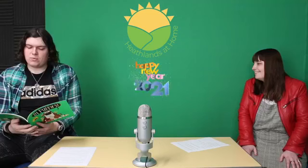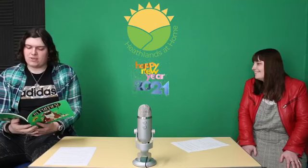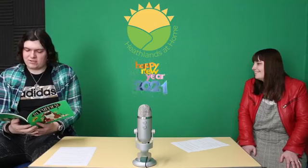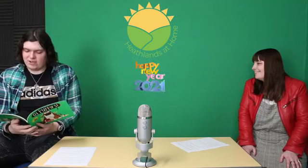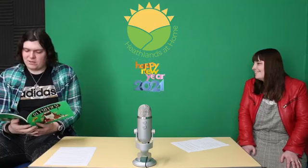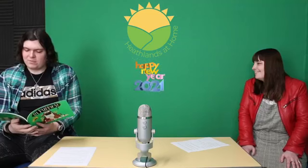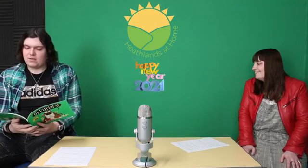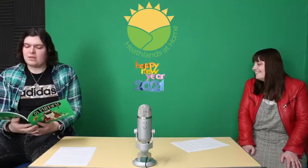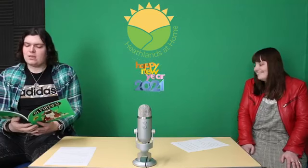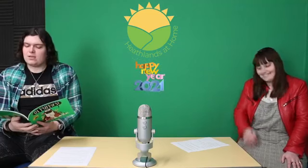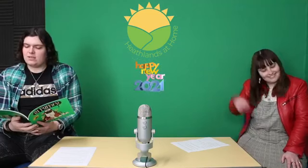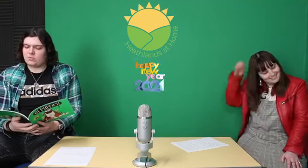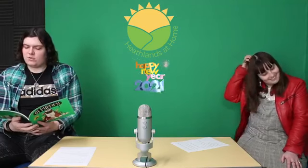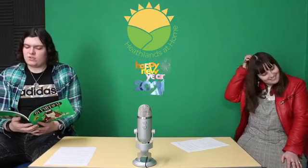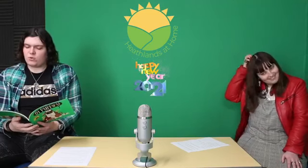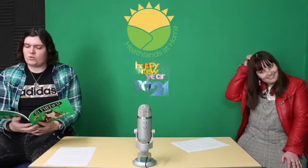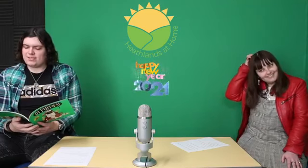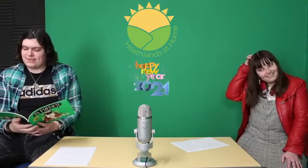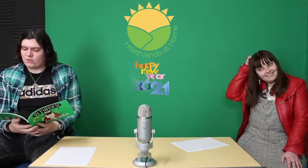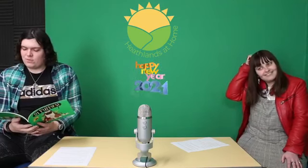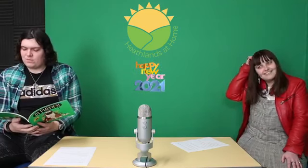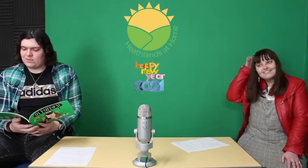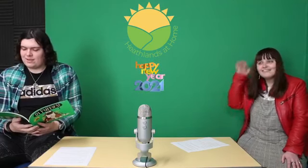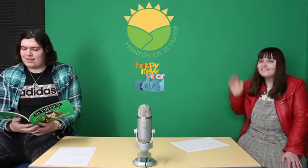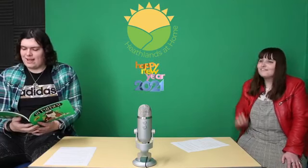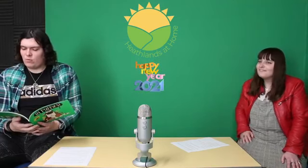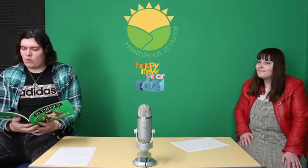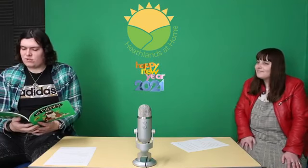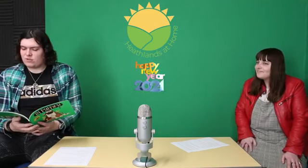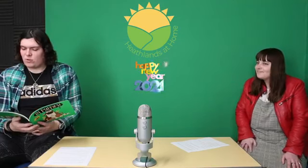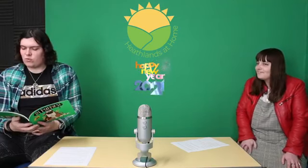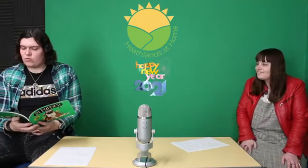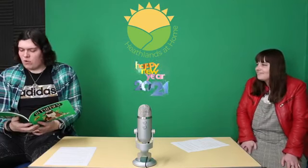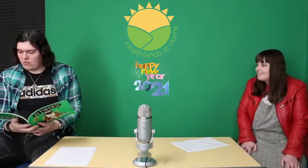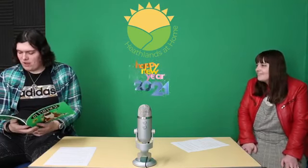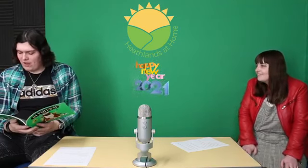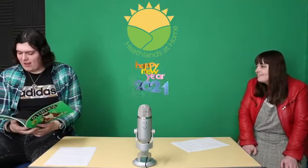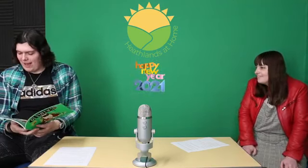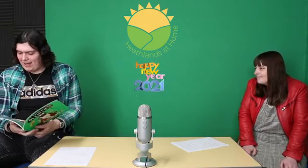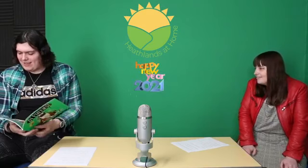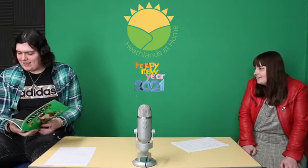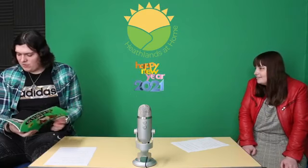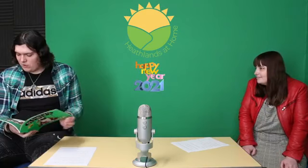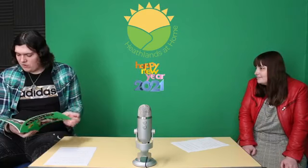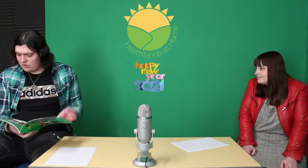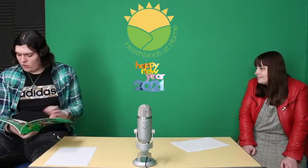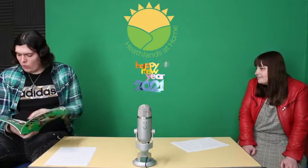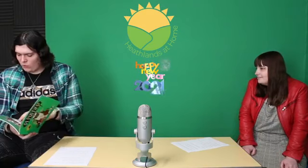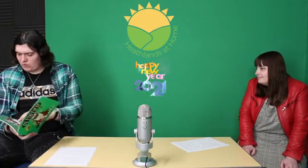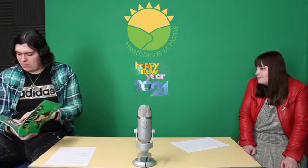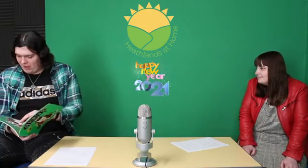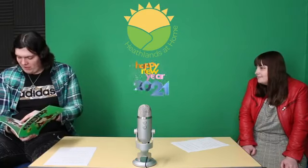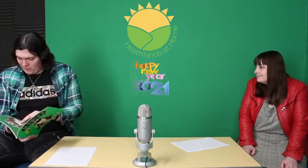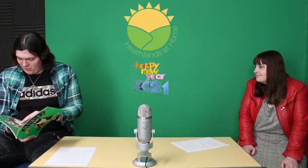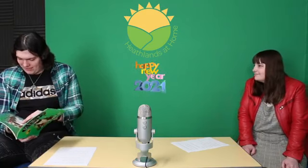Buster. This one's called Tiddle. That one's called Rover. And this one's called Milo.